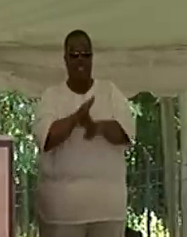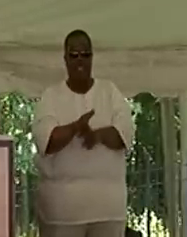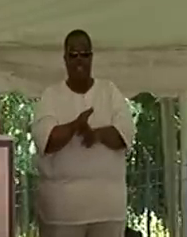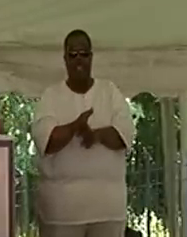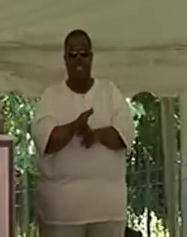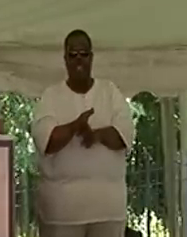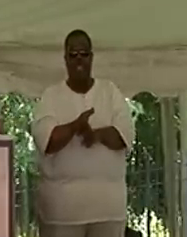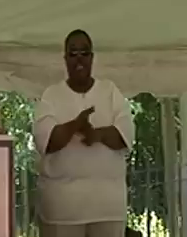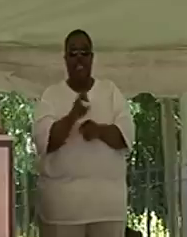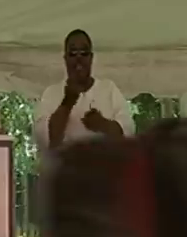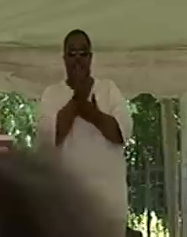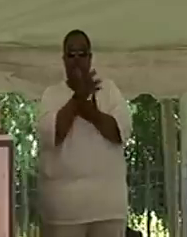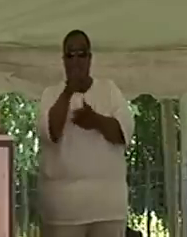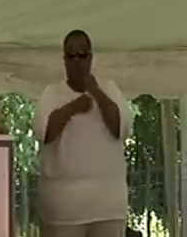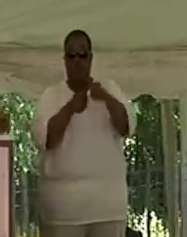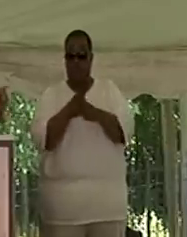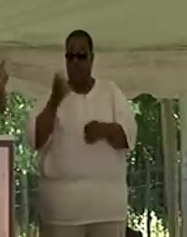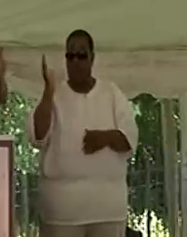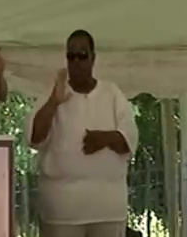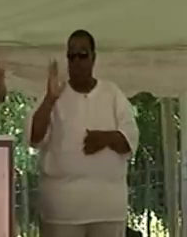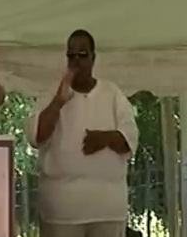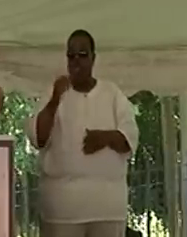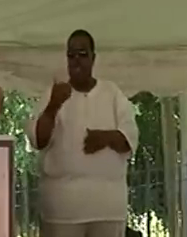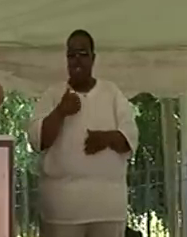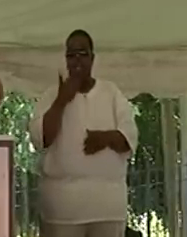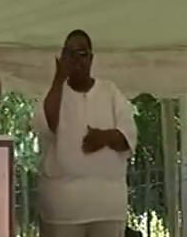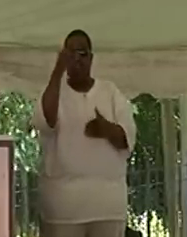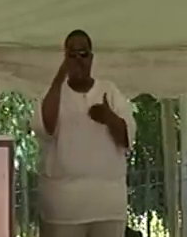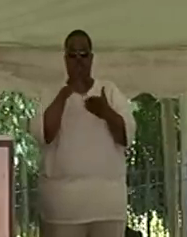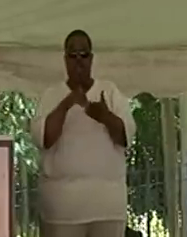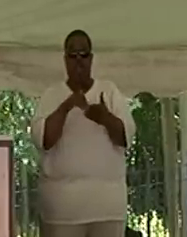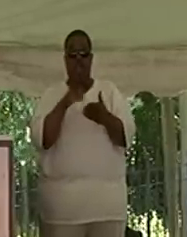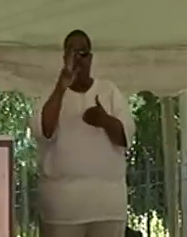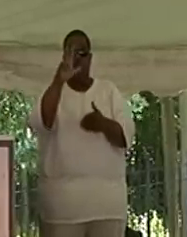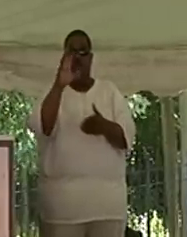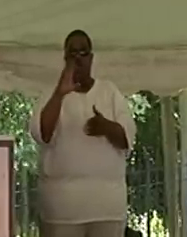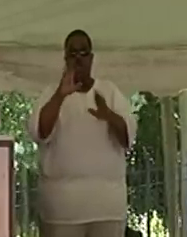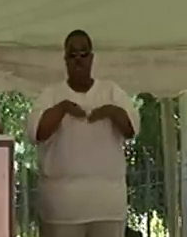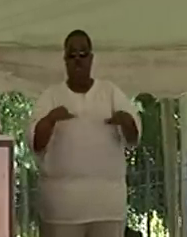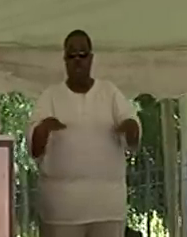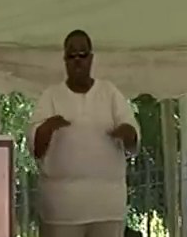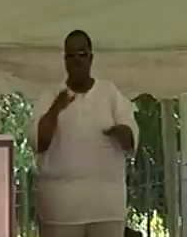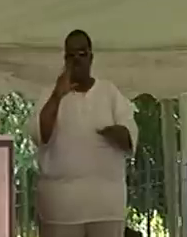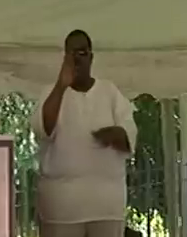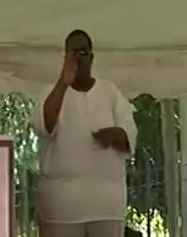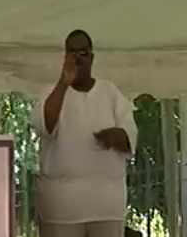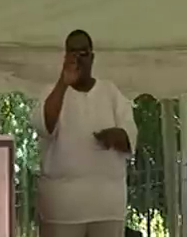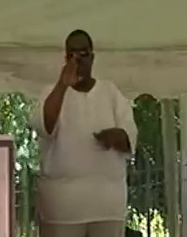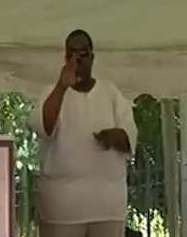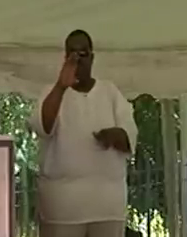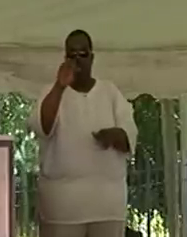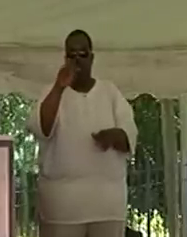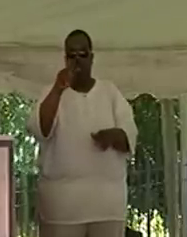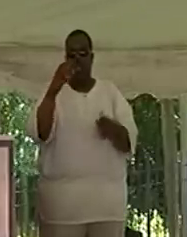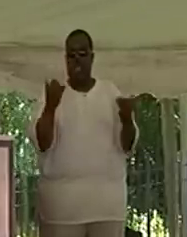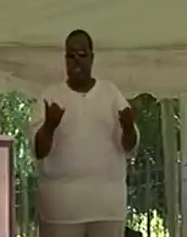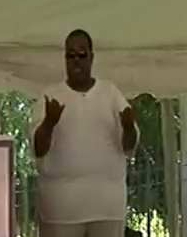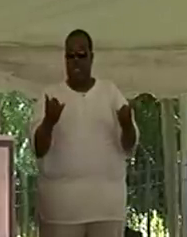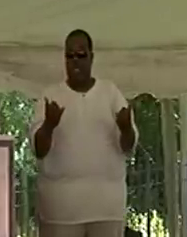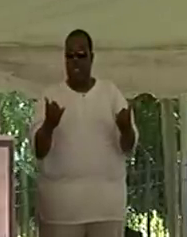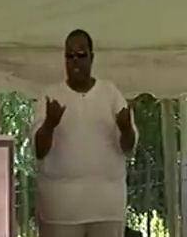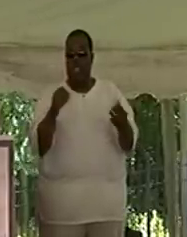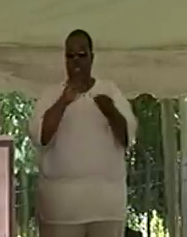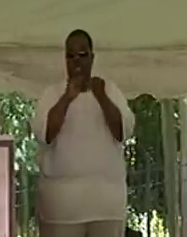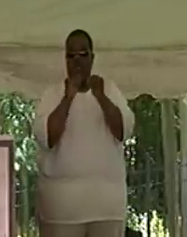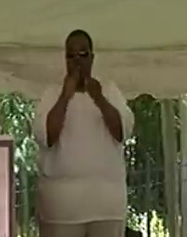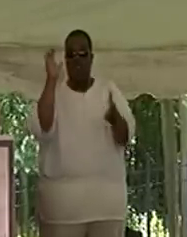now is that just a few years ago, we had 3,300 children in foster care. Today,